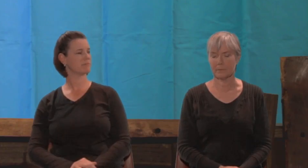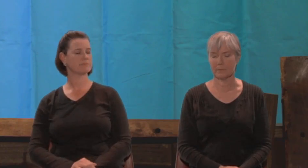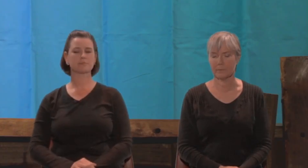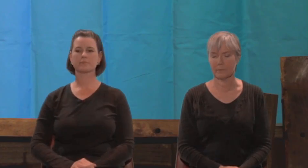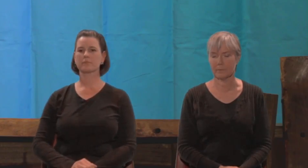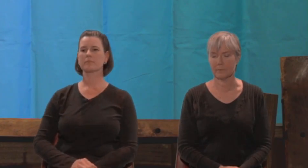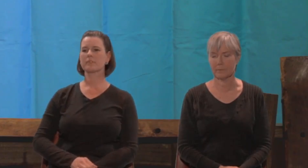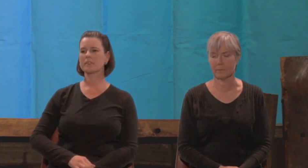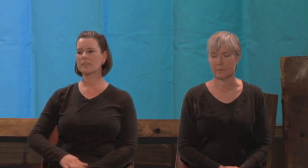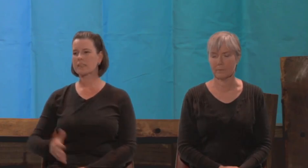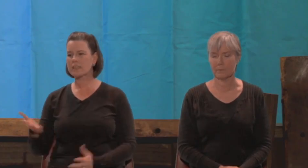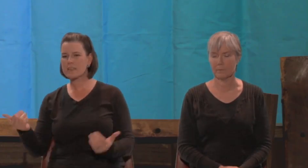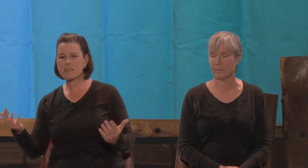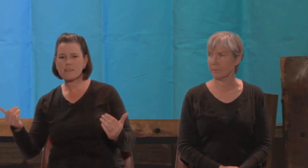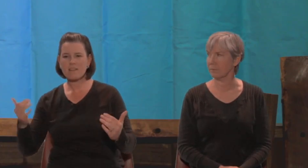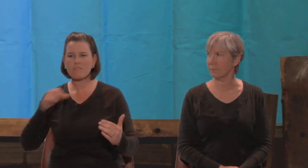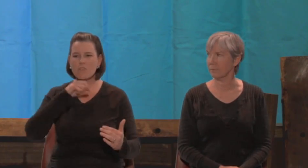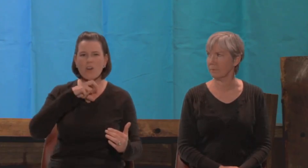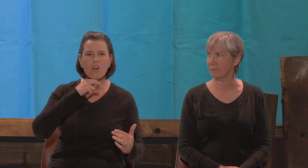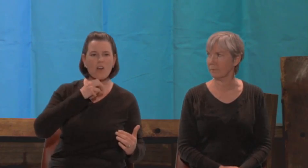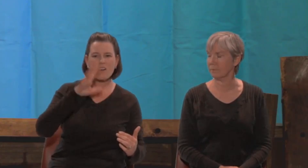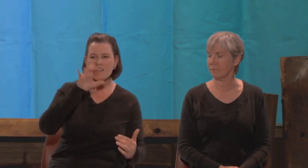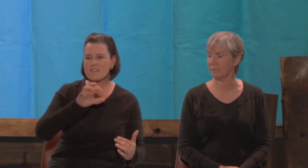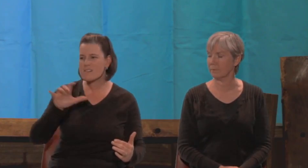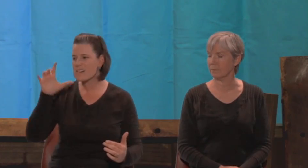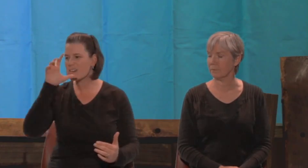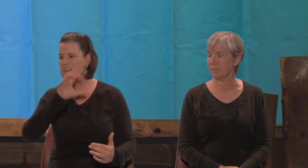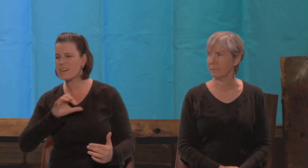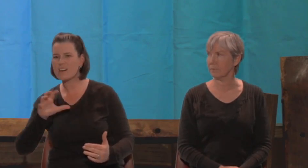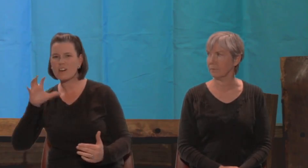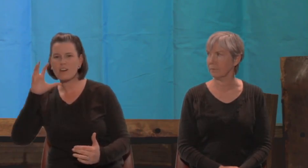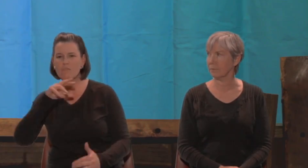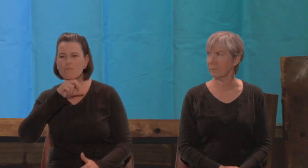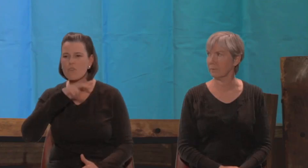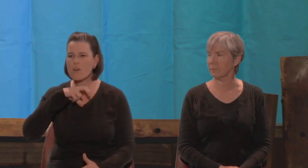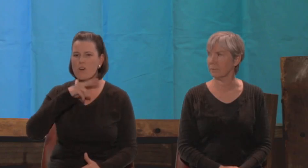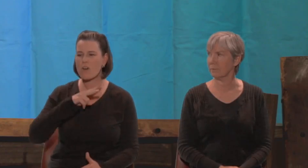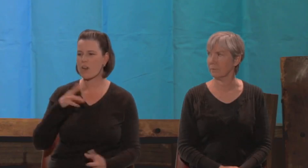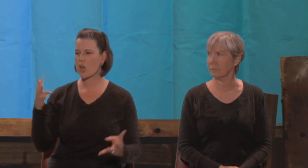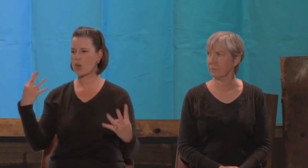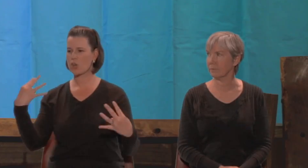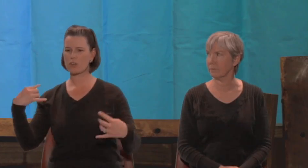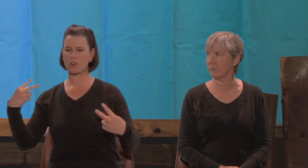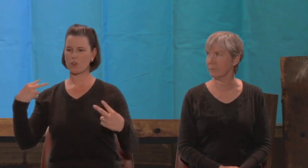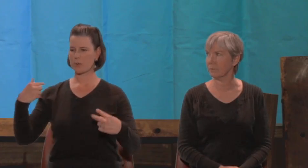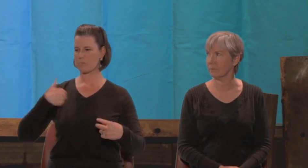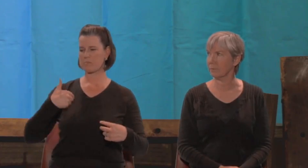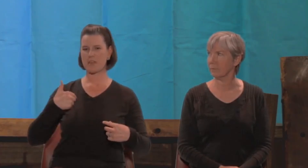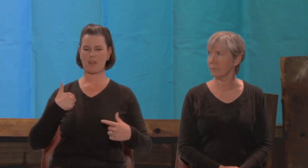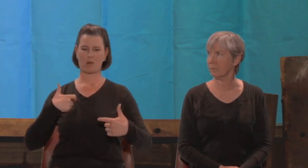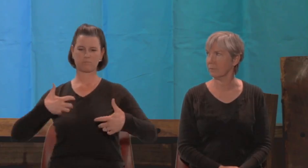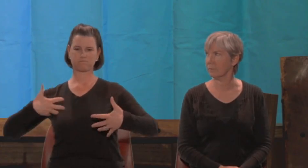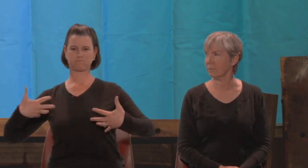froggy, froggy. Here, froggy, toady, froggy. Look at me. I'm a big,